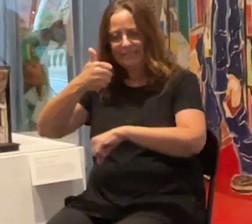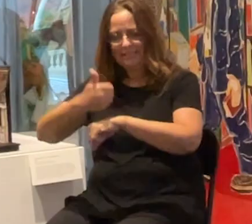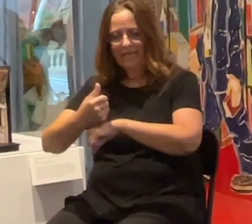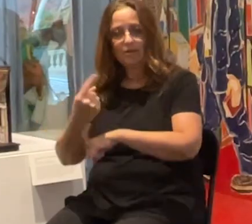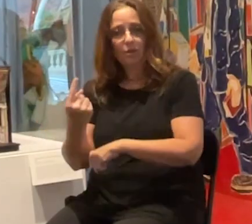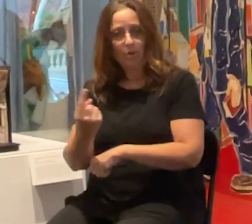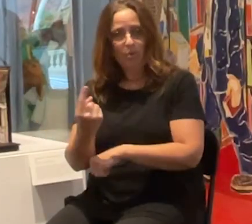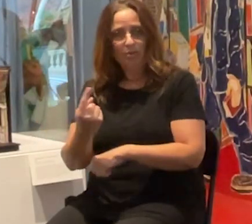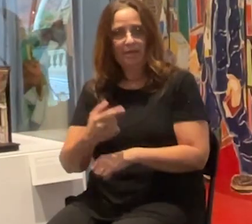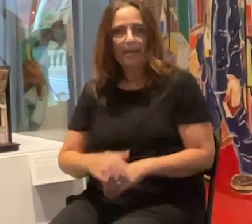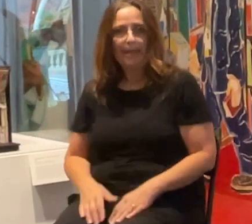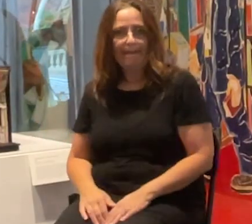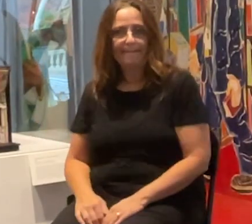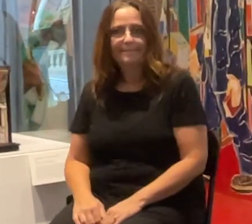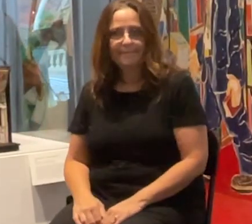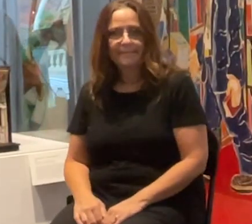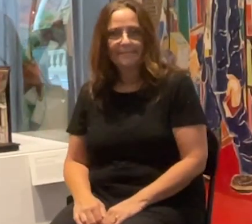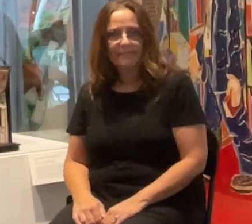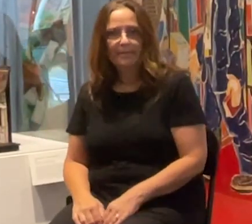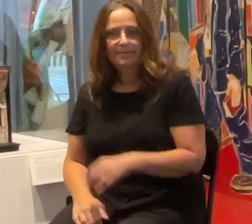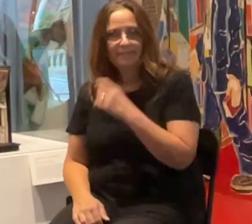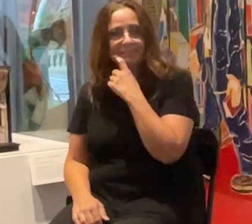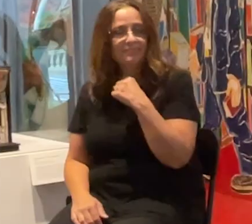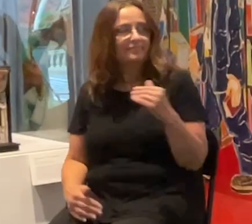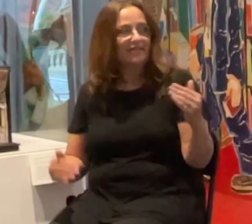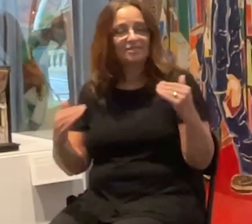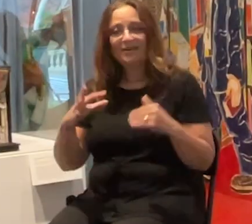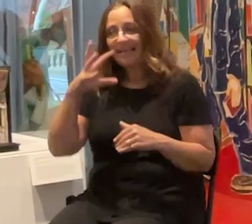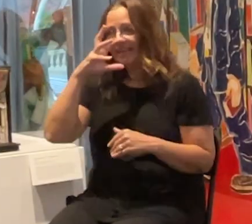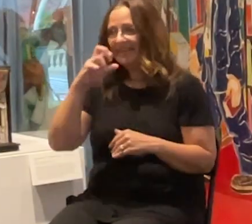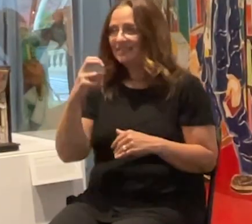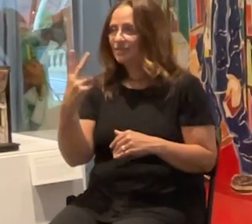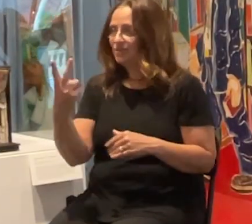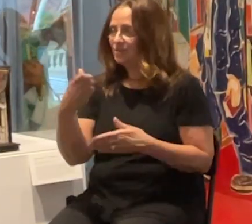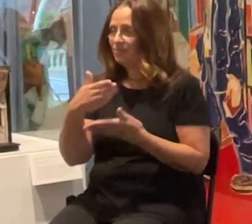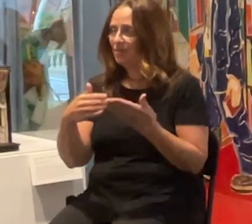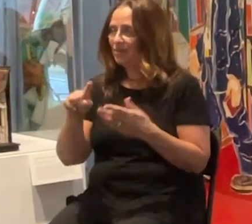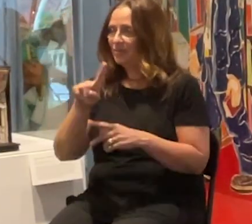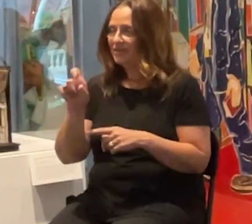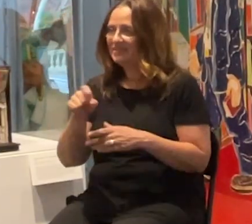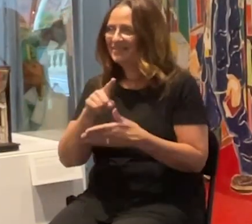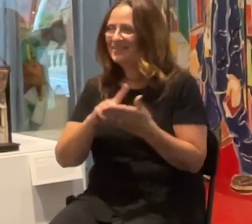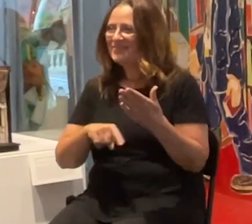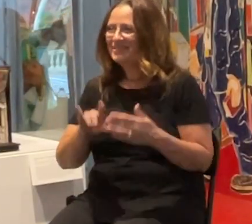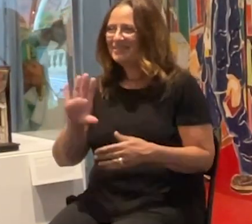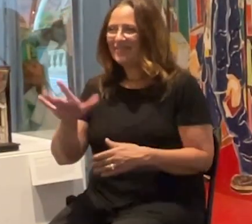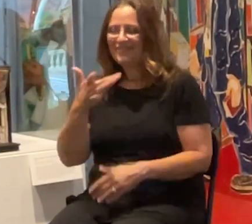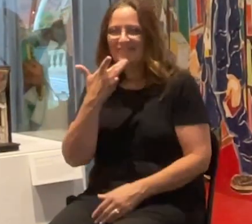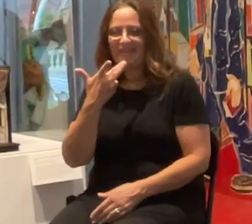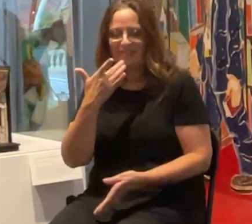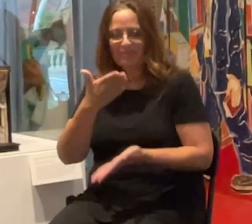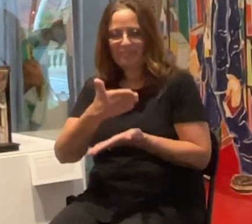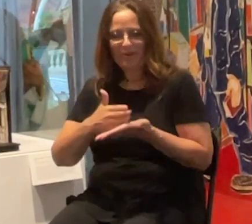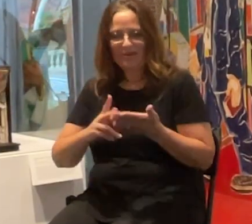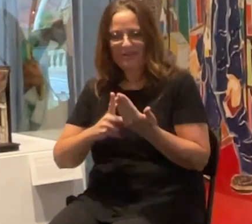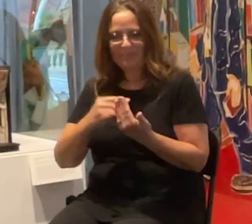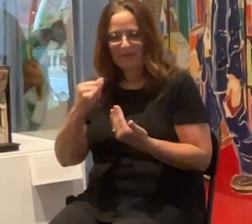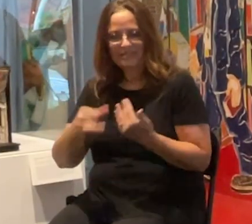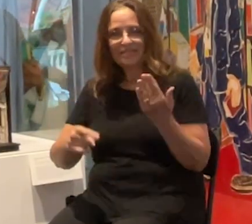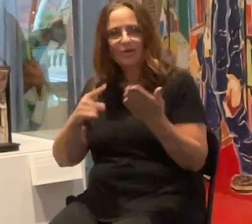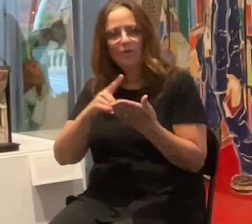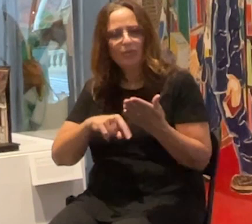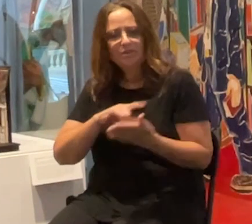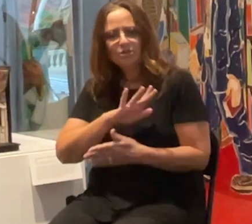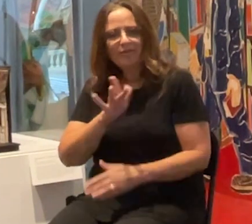then I guess I have a two-part question. What was your favorite part of the project, and what is your favorite detail